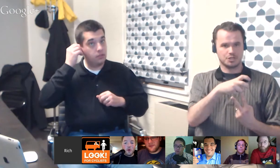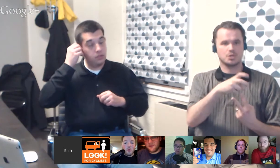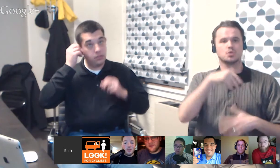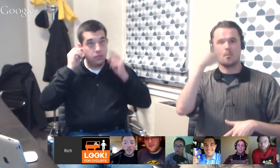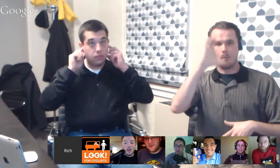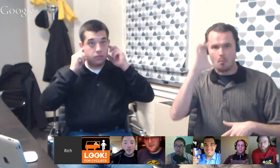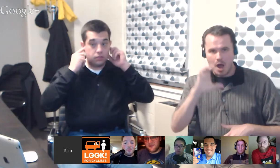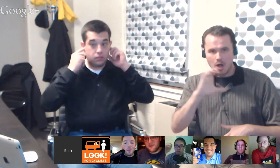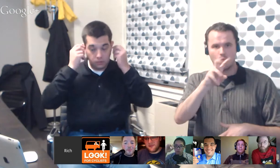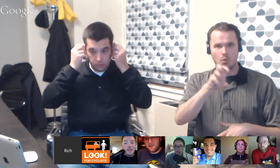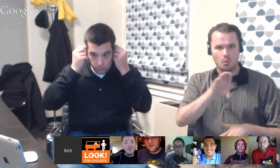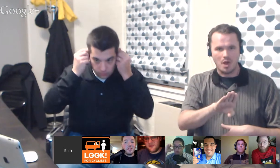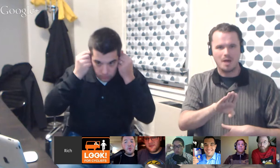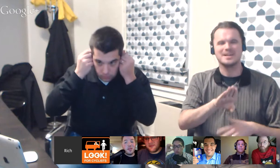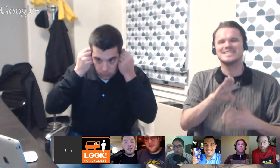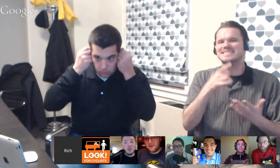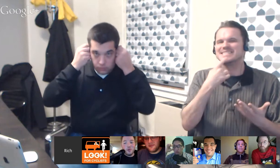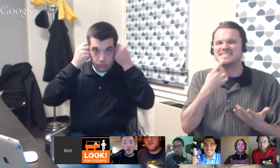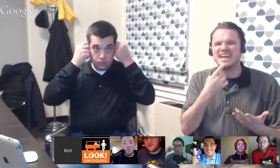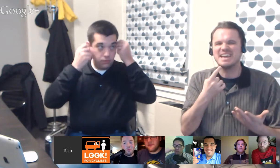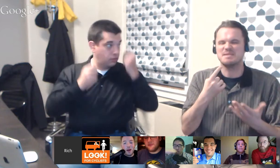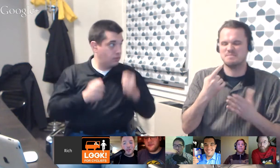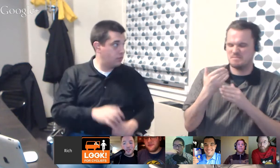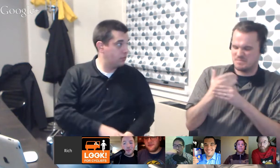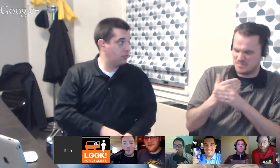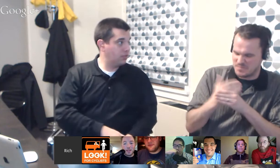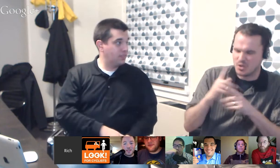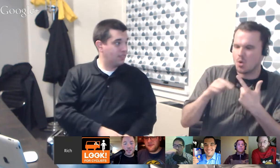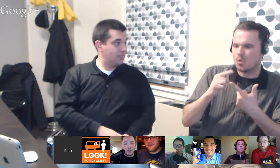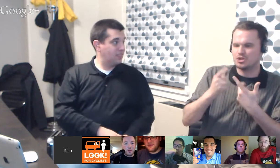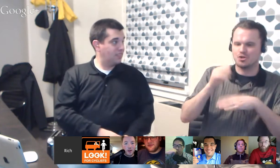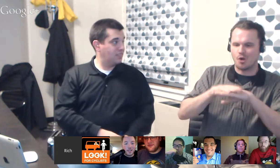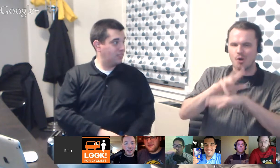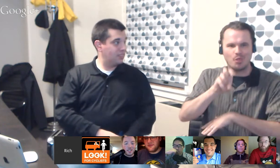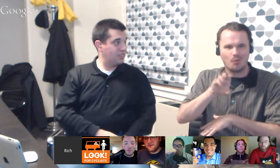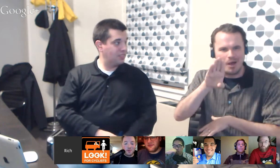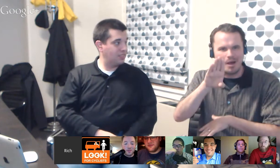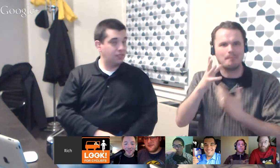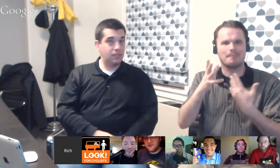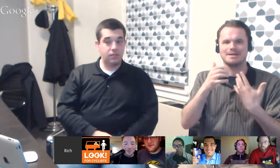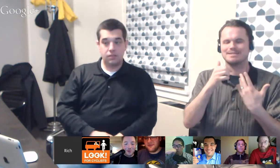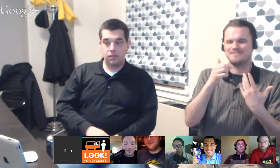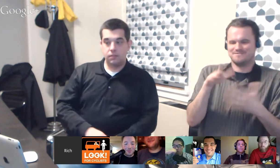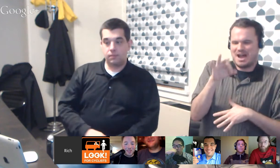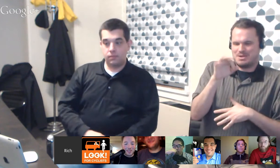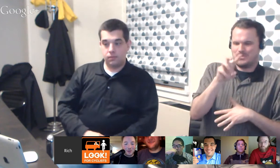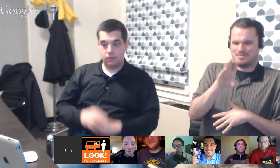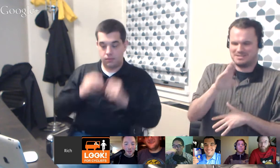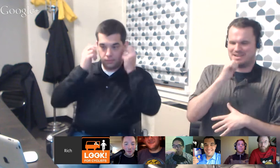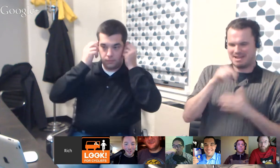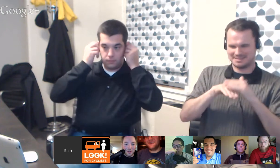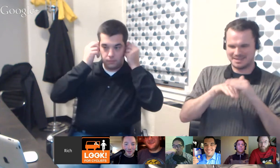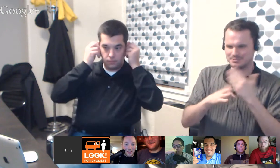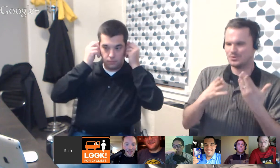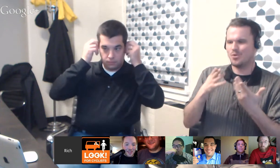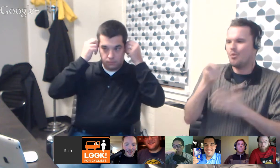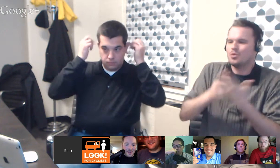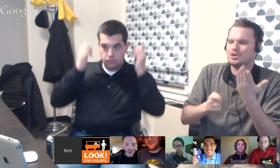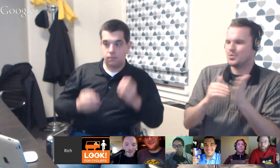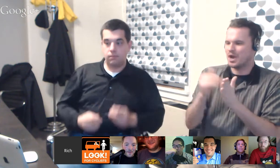What would you say are some pet peeves that you run into when you're browsing something that isn't quite accessible? What are some things that you commonly run into?